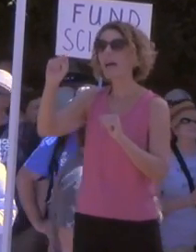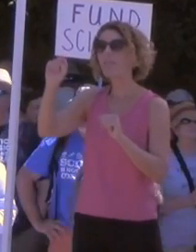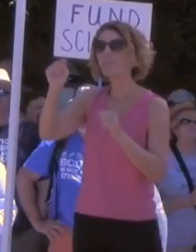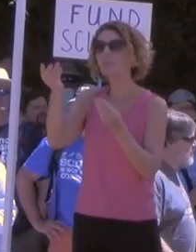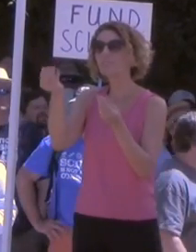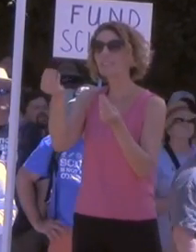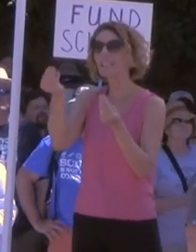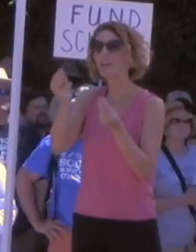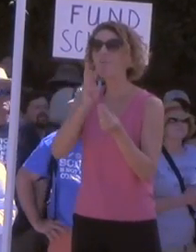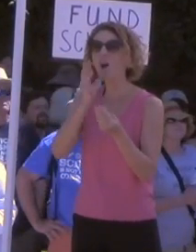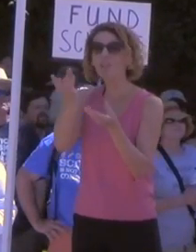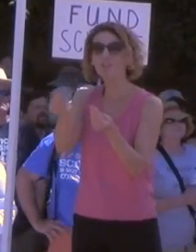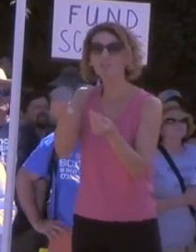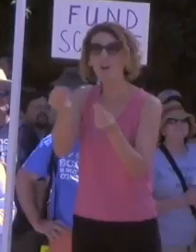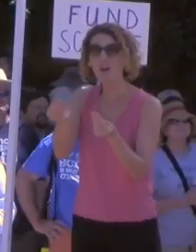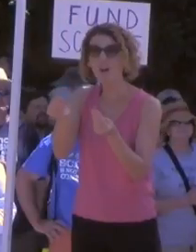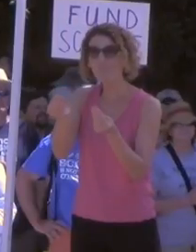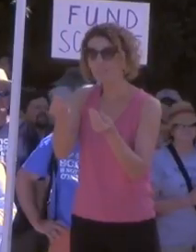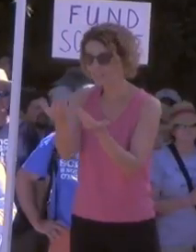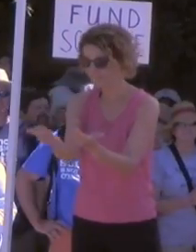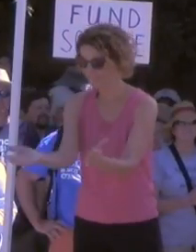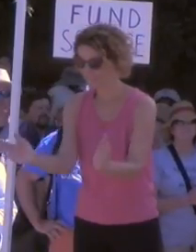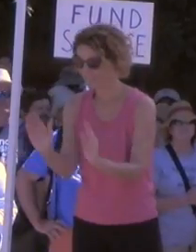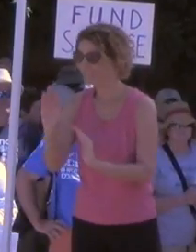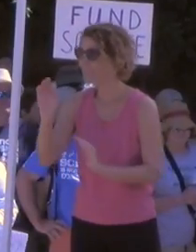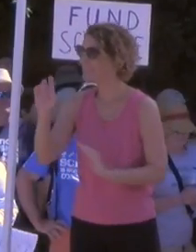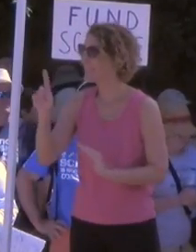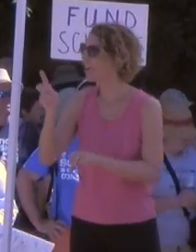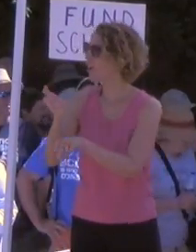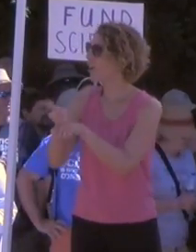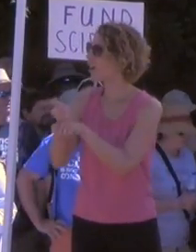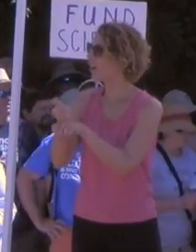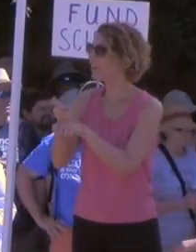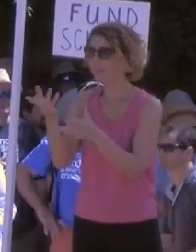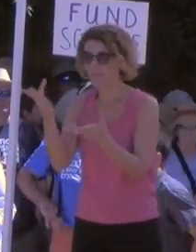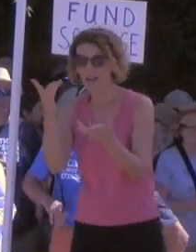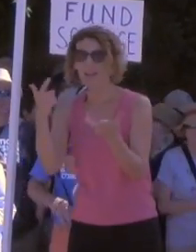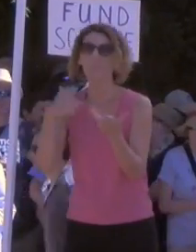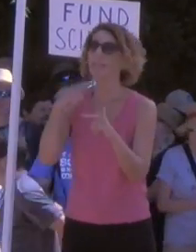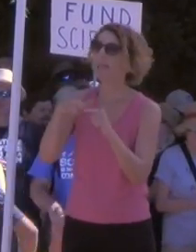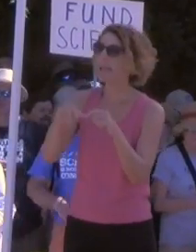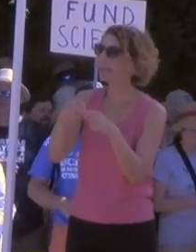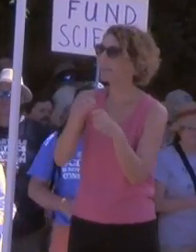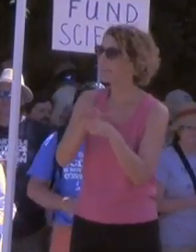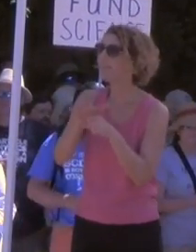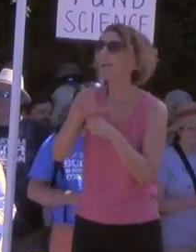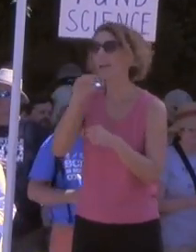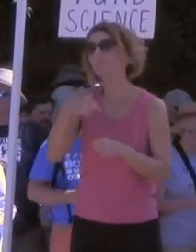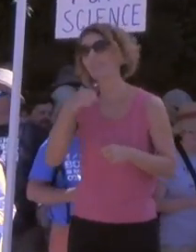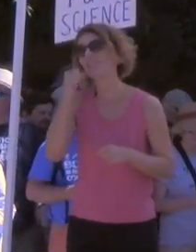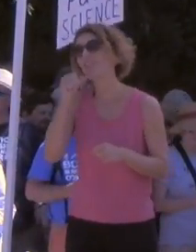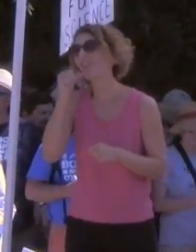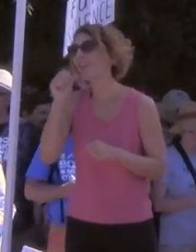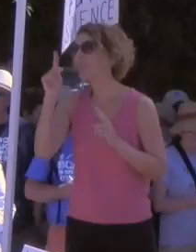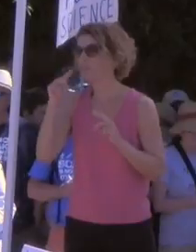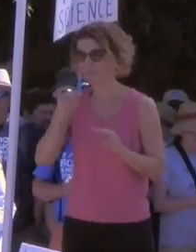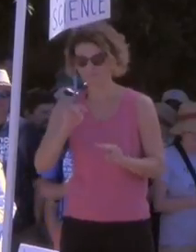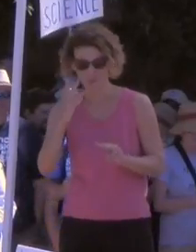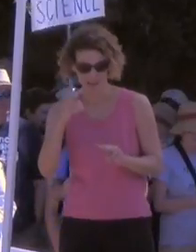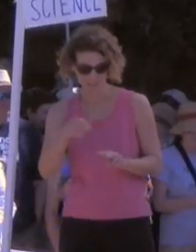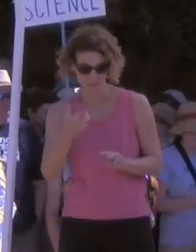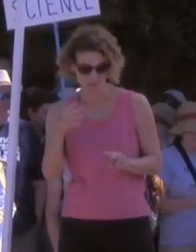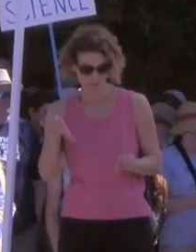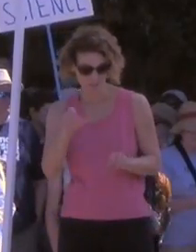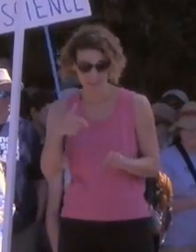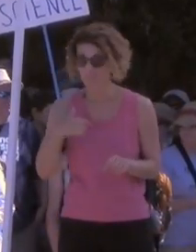and the porcelain was hard. And I just couldn't get enough of it. And yeah, as a female, I ran into people that didn't know why I wanted to do that, but I